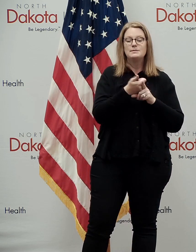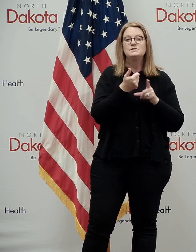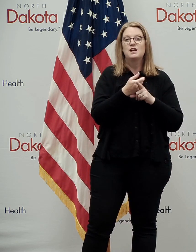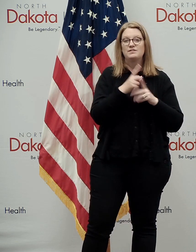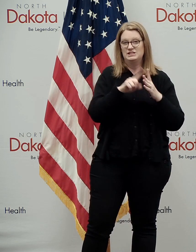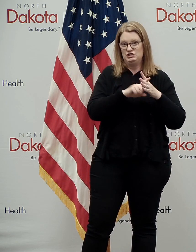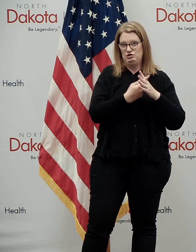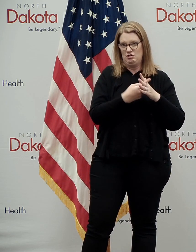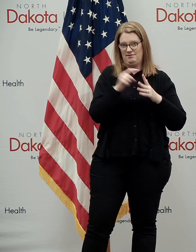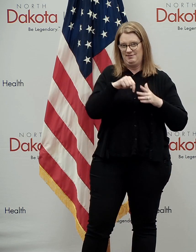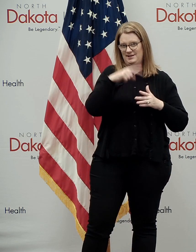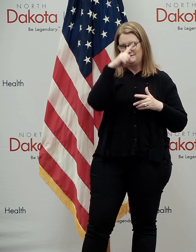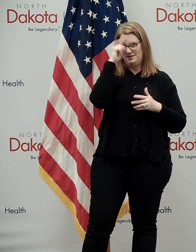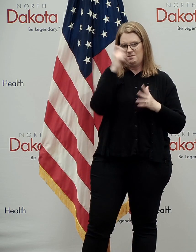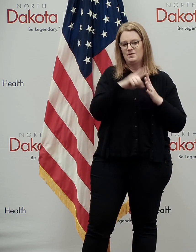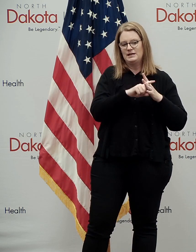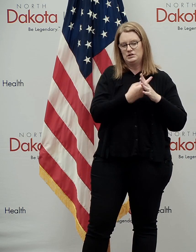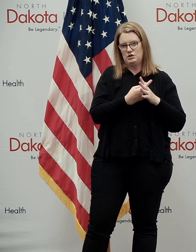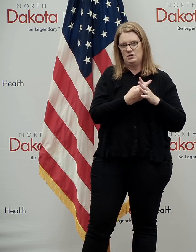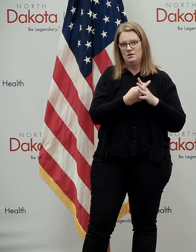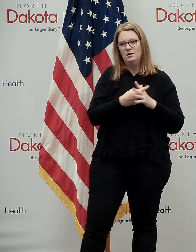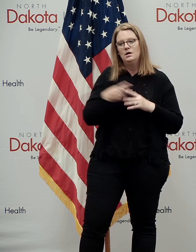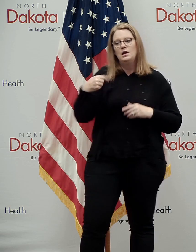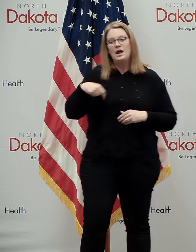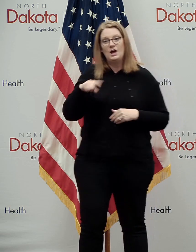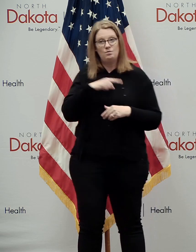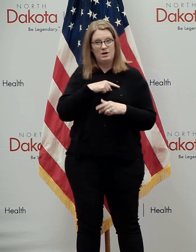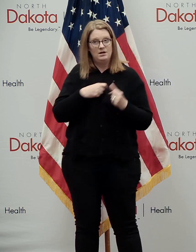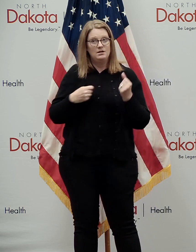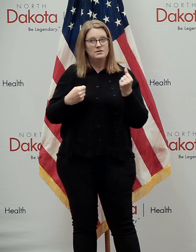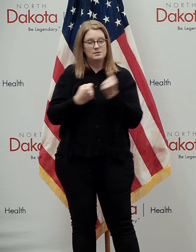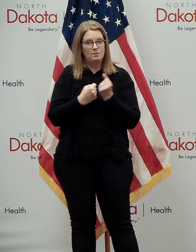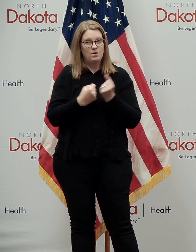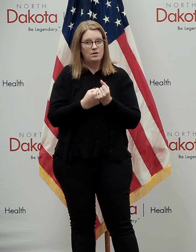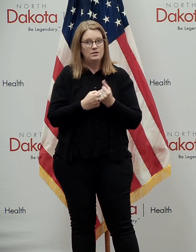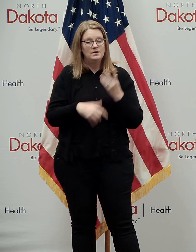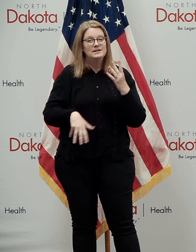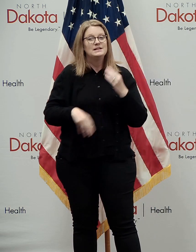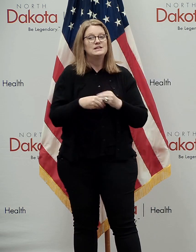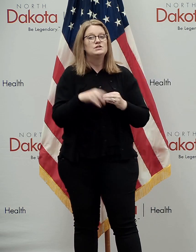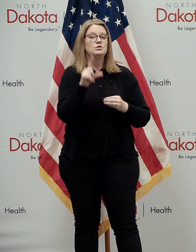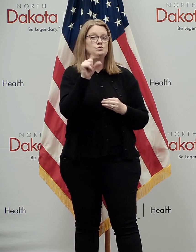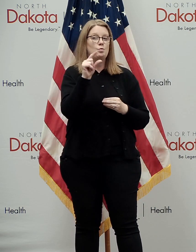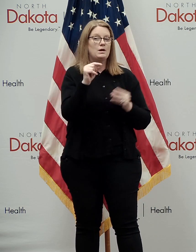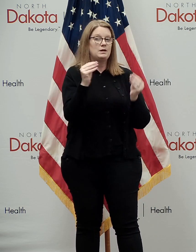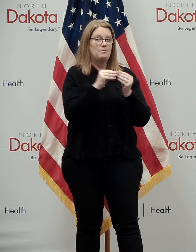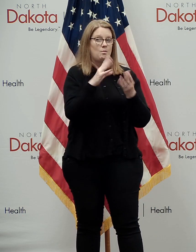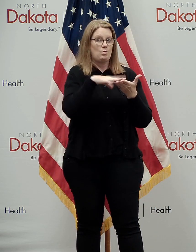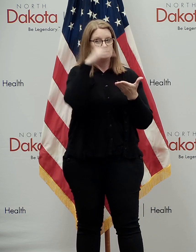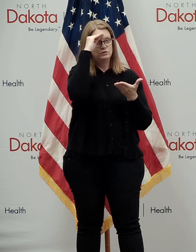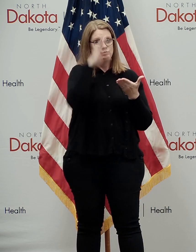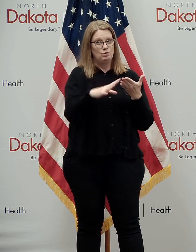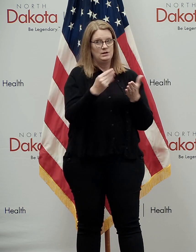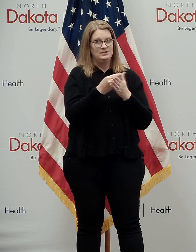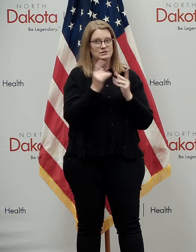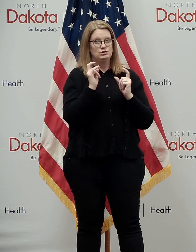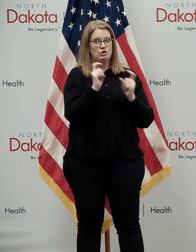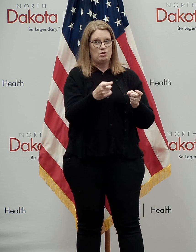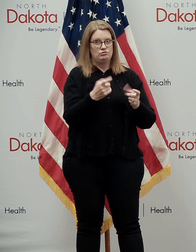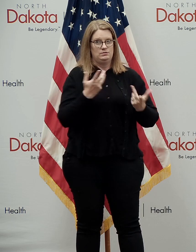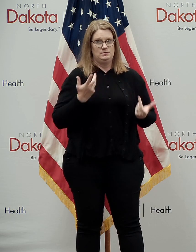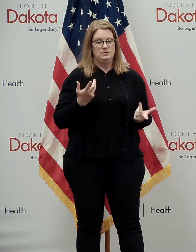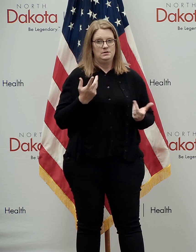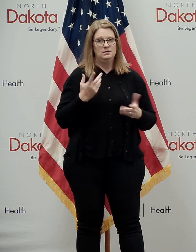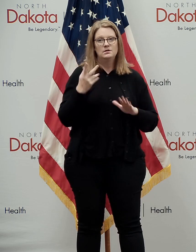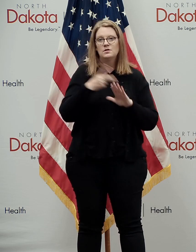summer, and we are devoting support to pay for 20 more student scholarships. This program